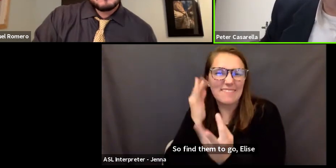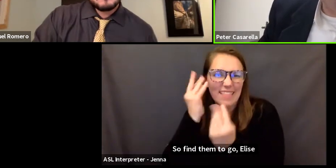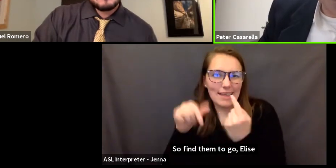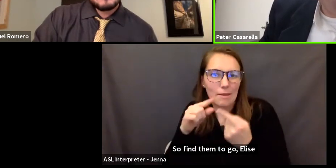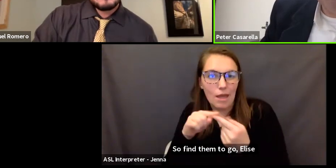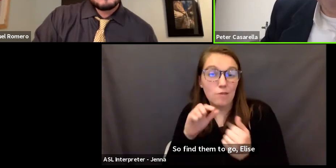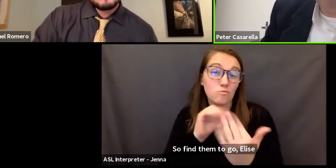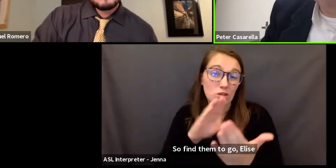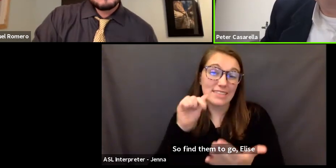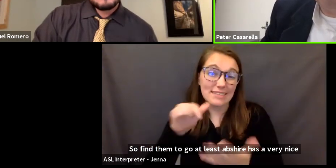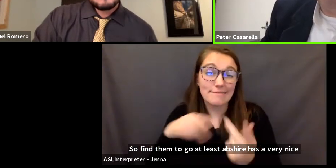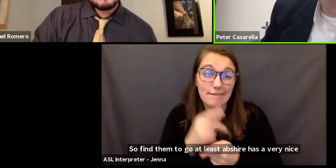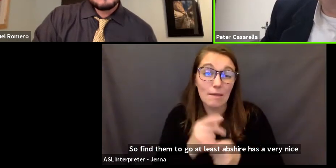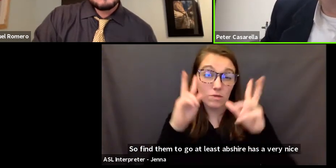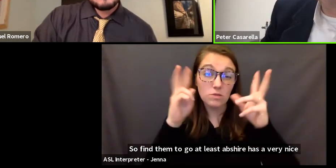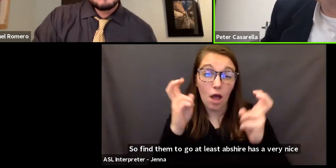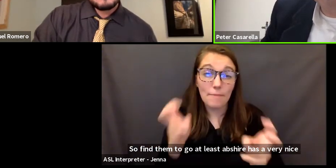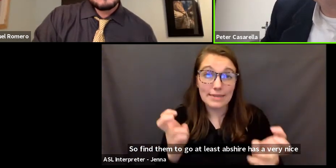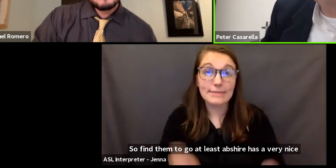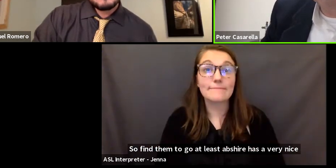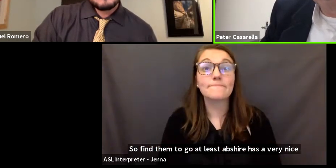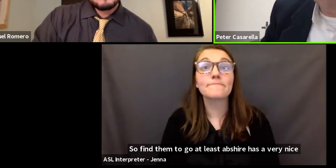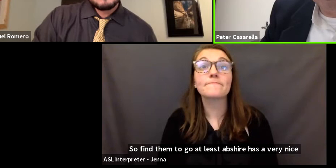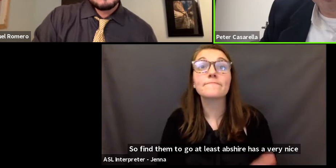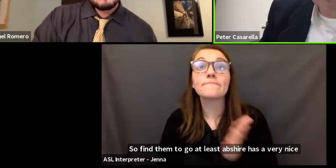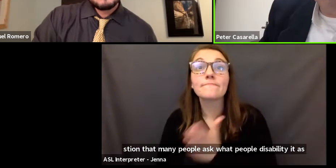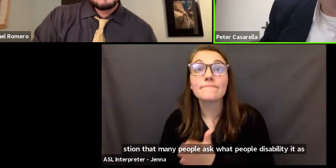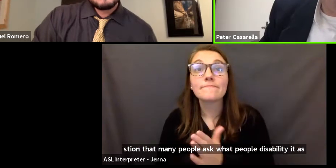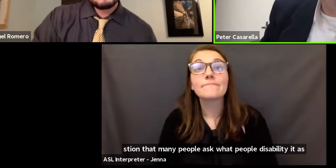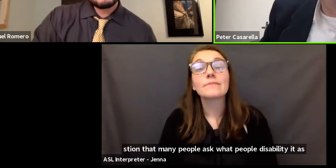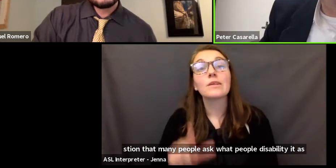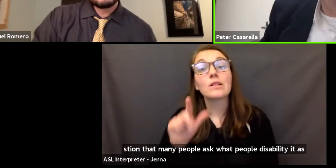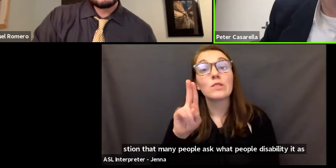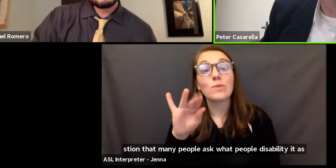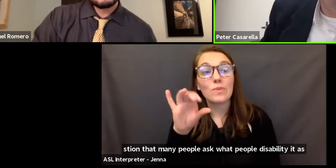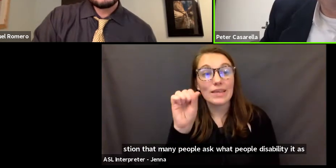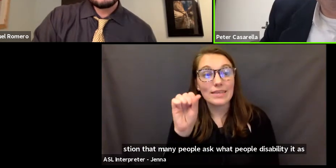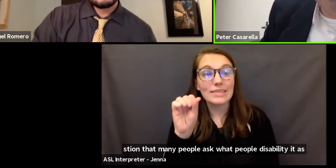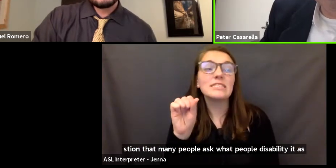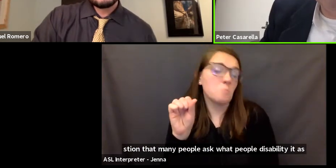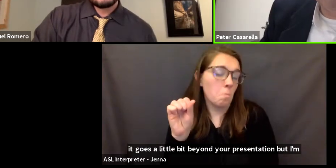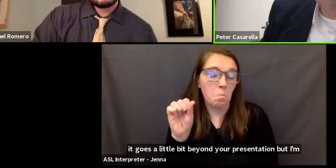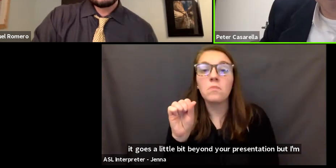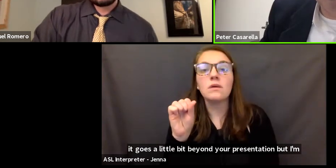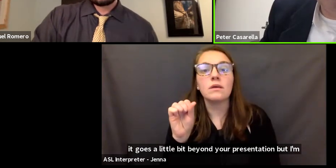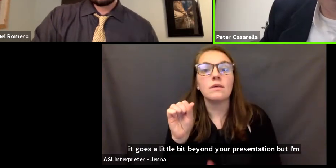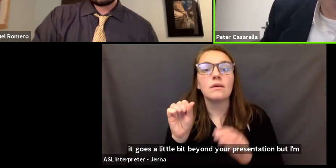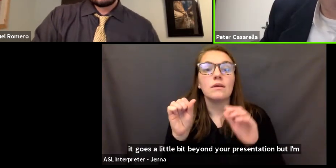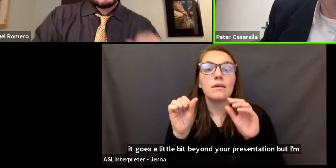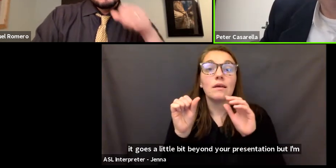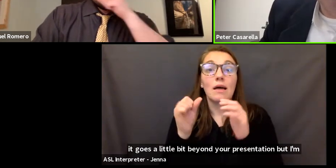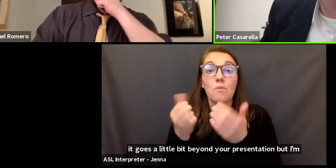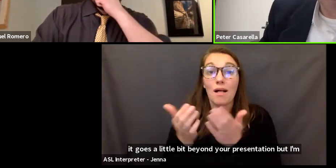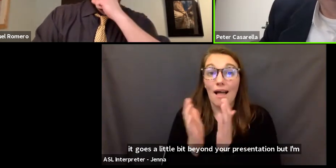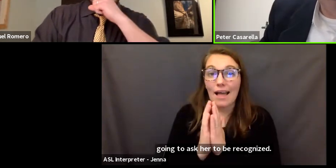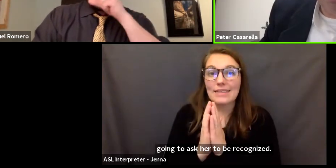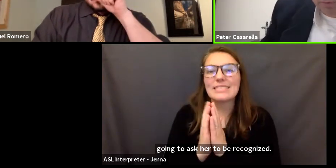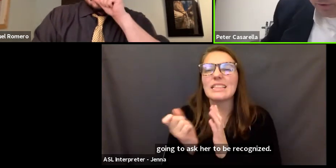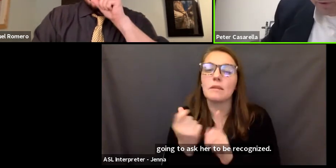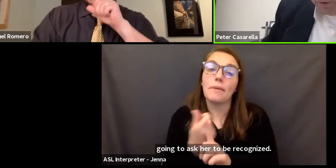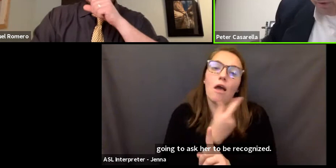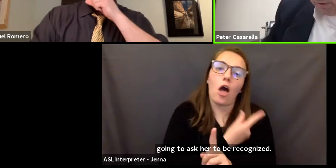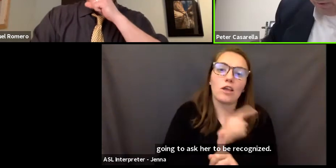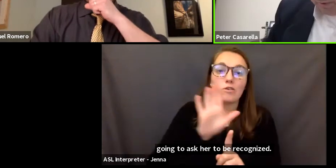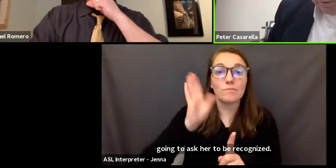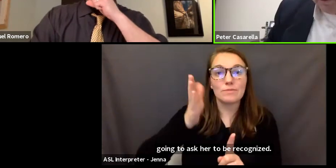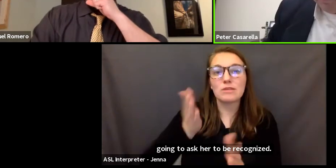very nice question that many people ask about people with disability. It goes a little bit beyond your presentation, but I'm going to ask her to be recognized so she can pose